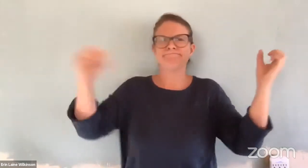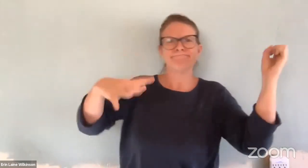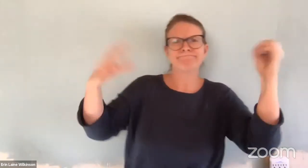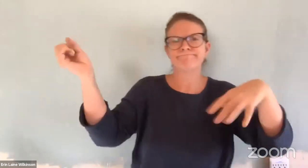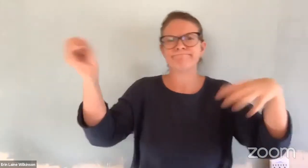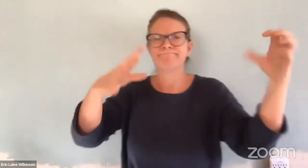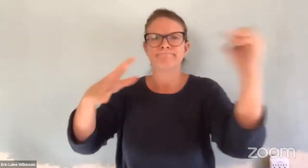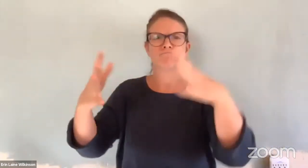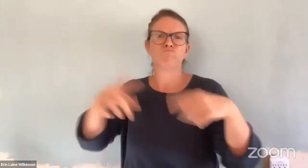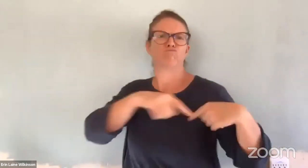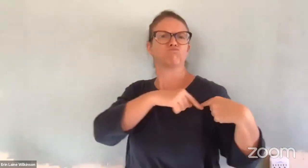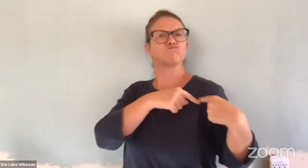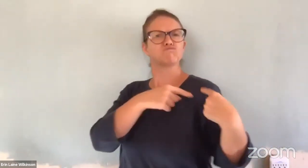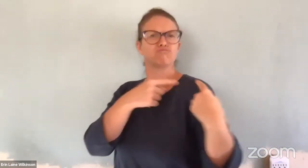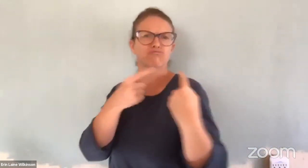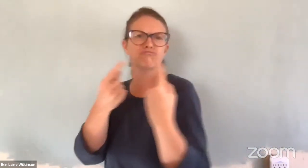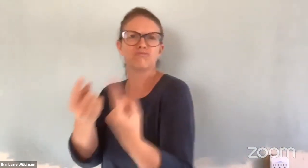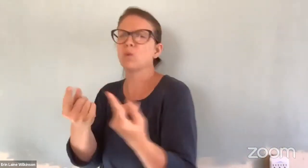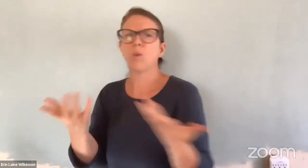discussion about